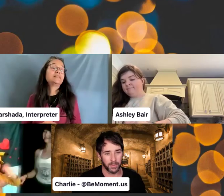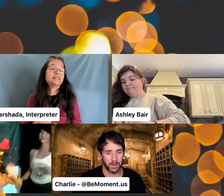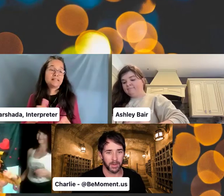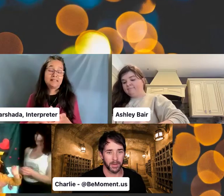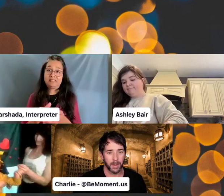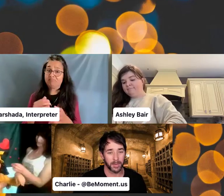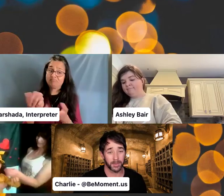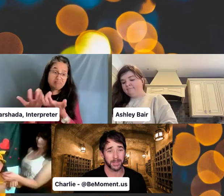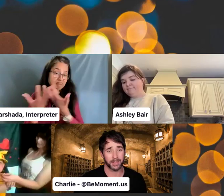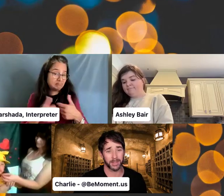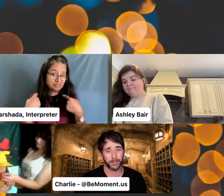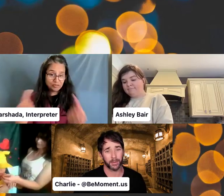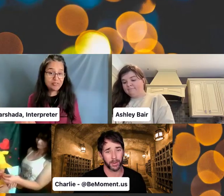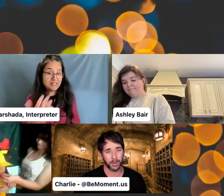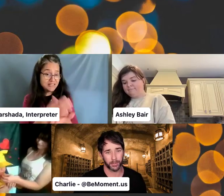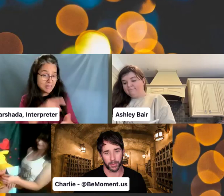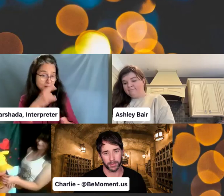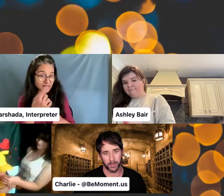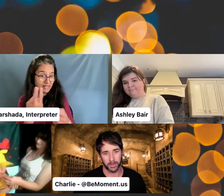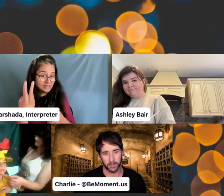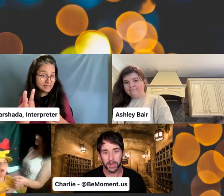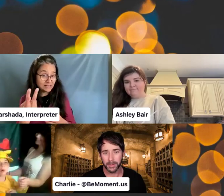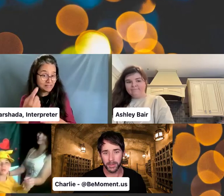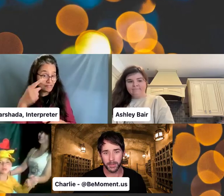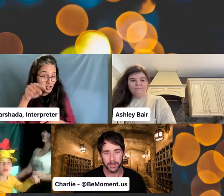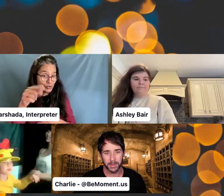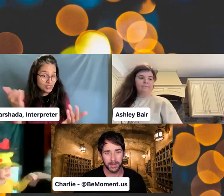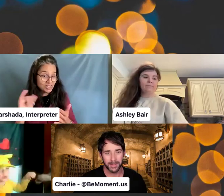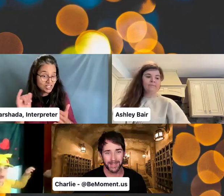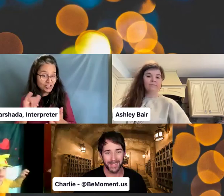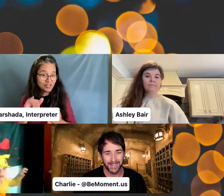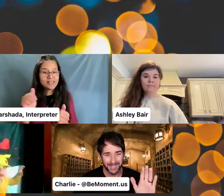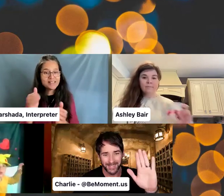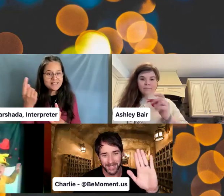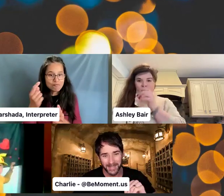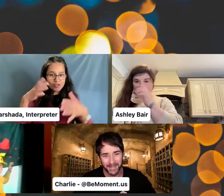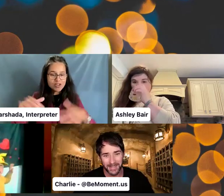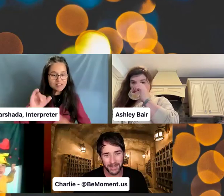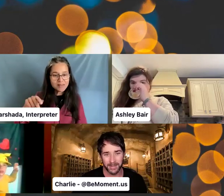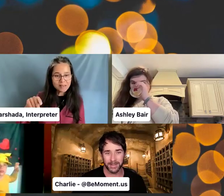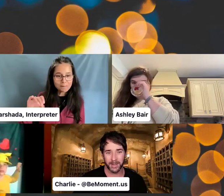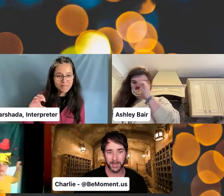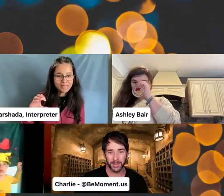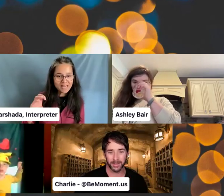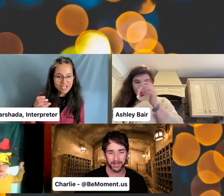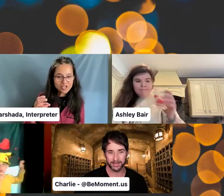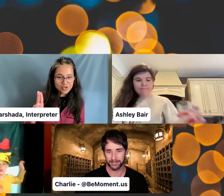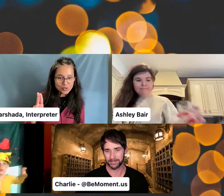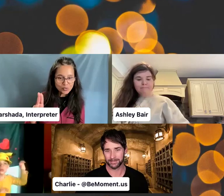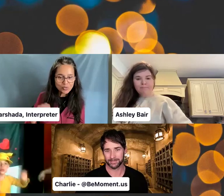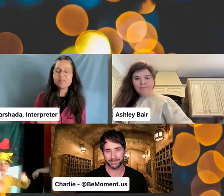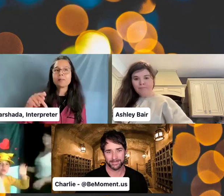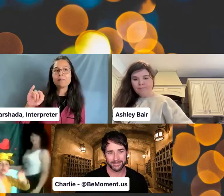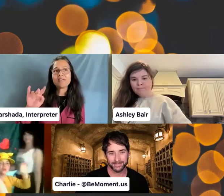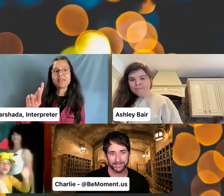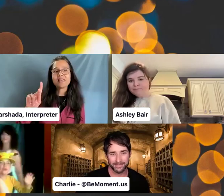couple of kids actually in the front row here for you as well. We have Pikachu. Hey, Pikachu, how's it going? Let's unmute you.